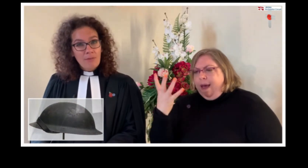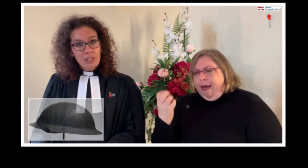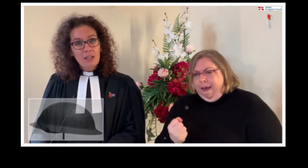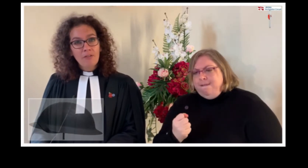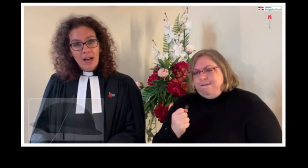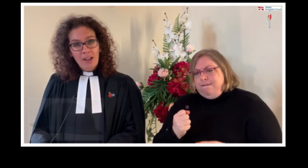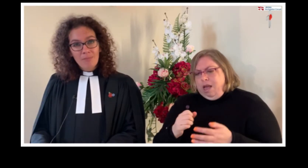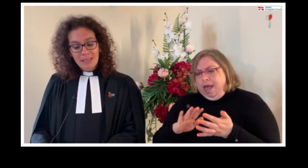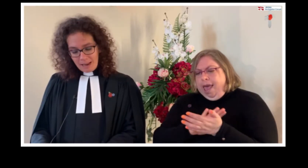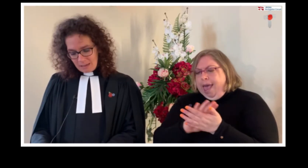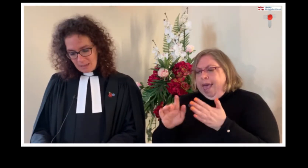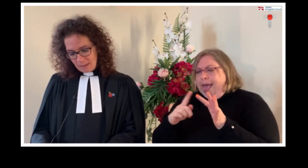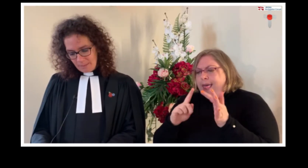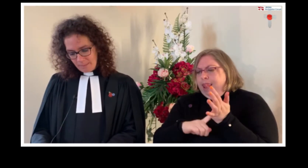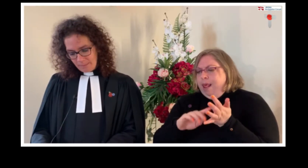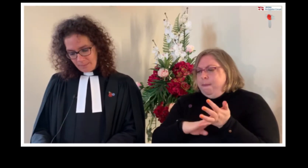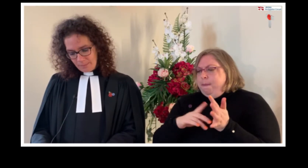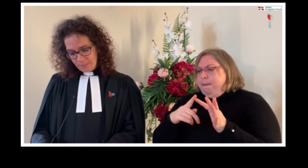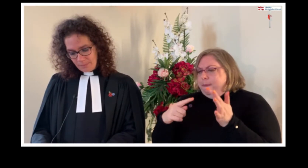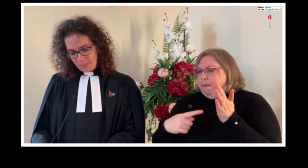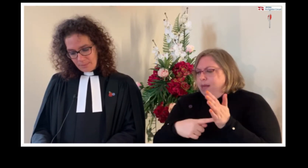by 75%.